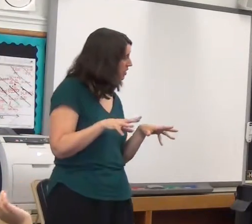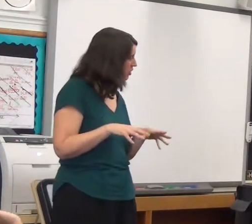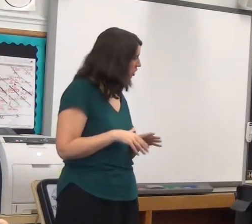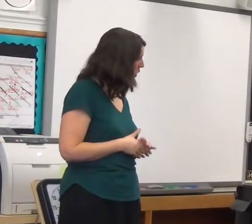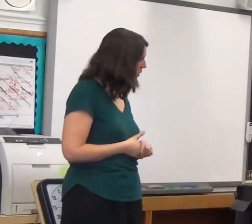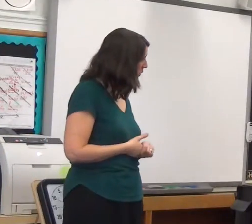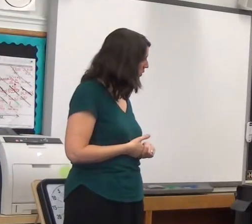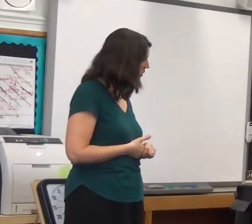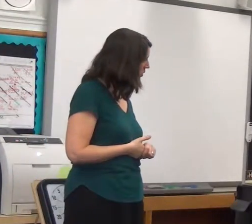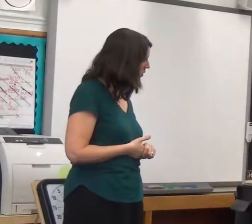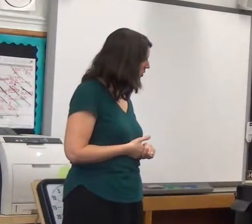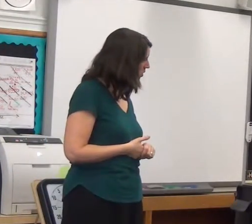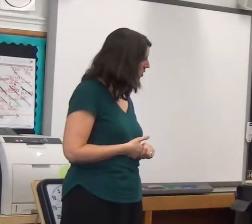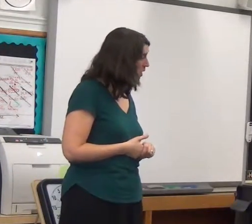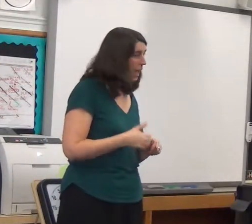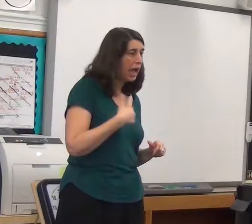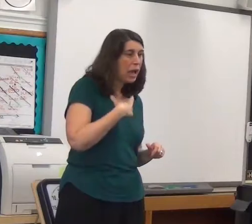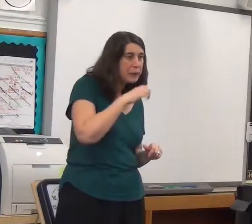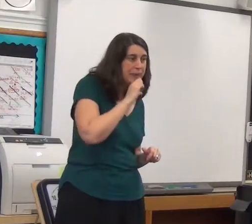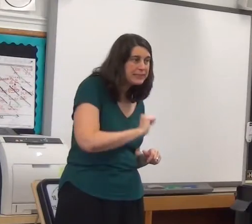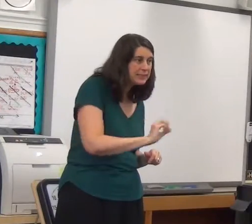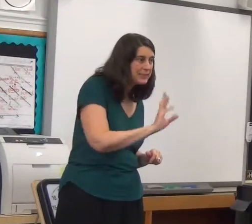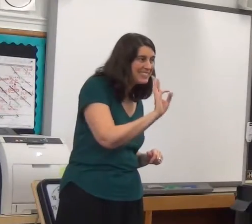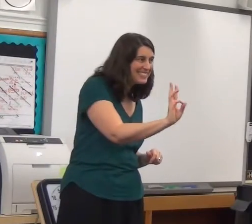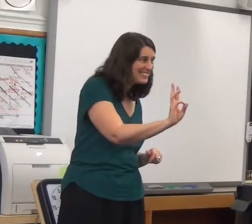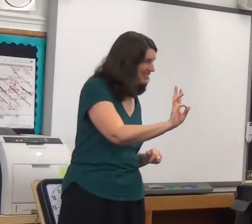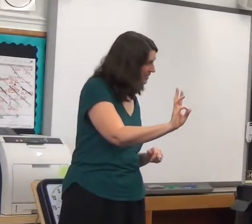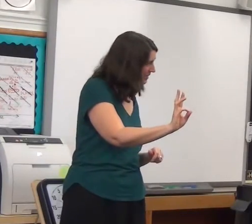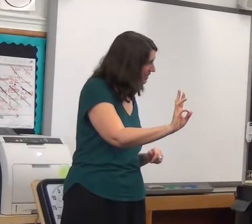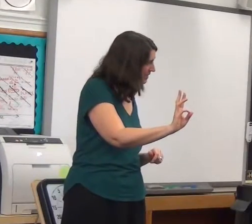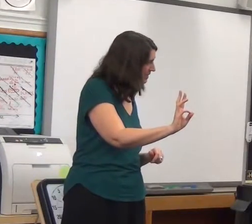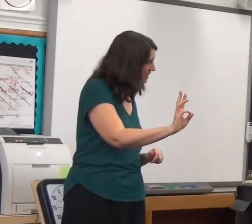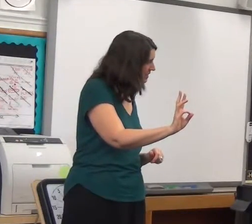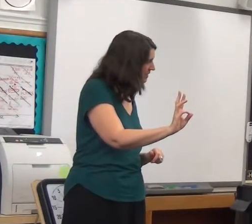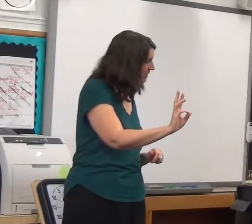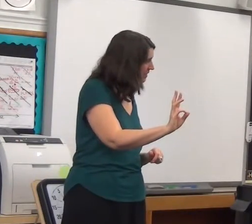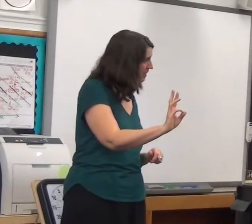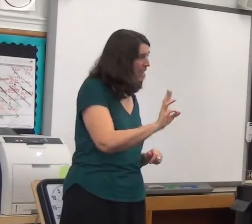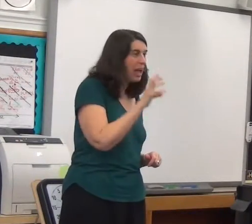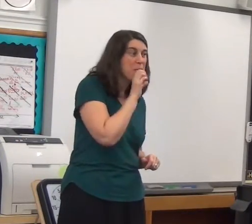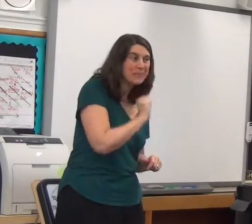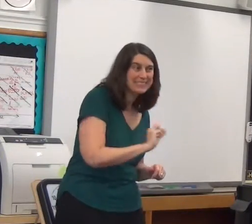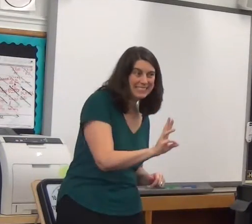did. I was just 6 years old